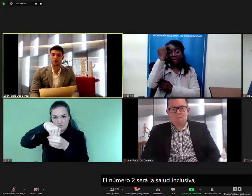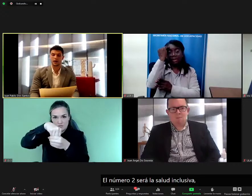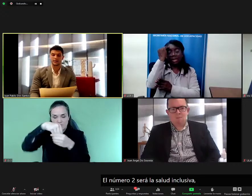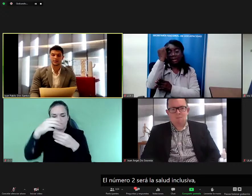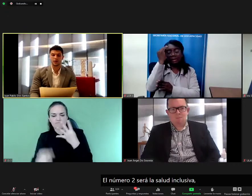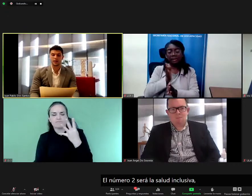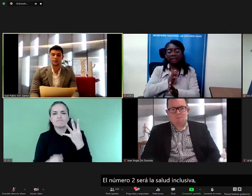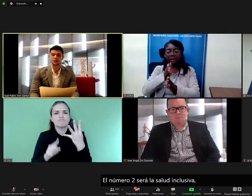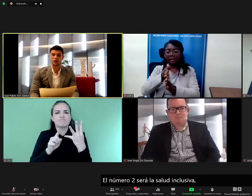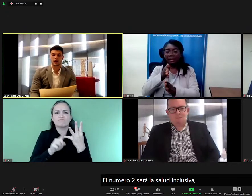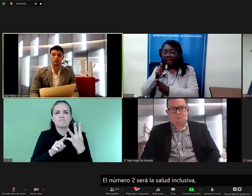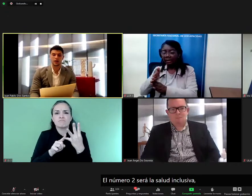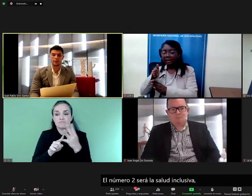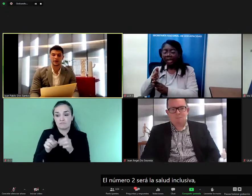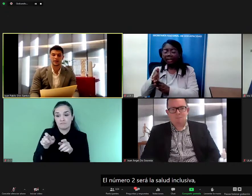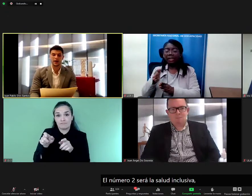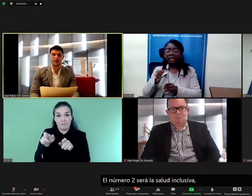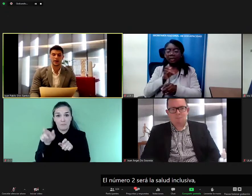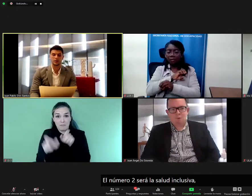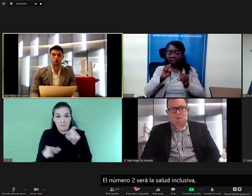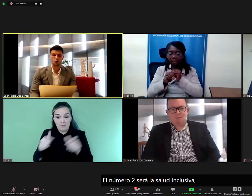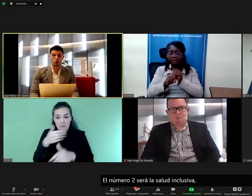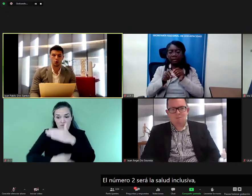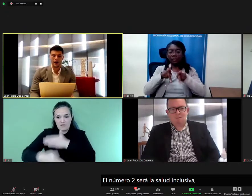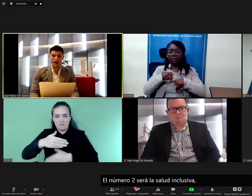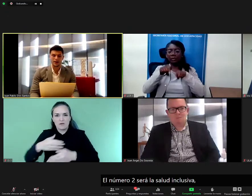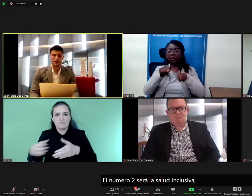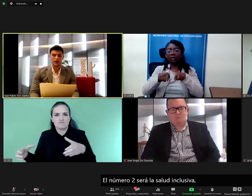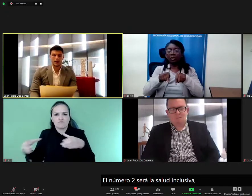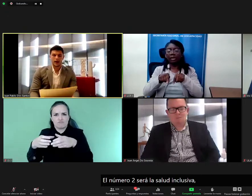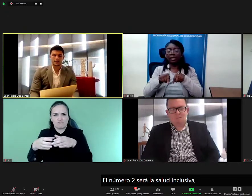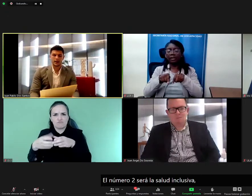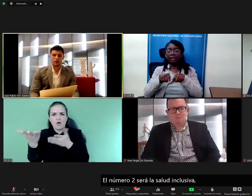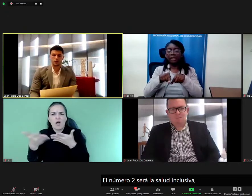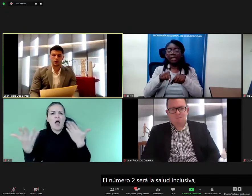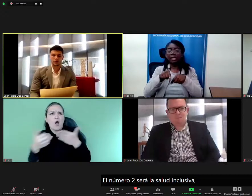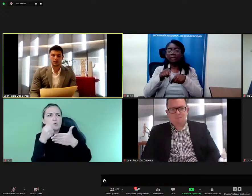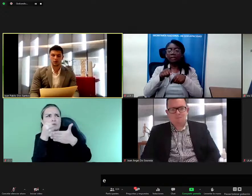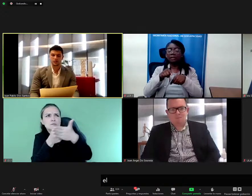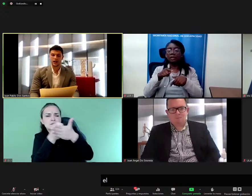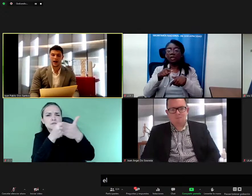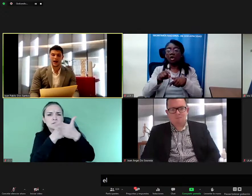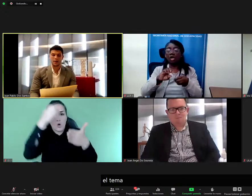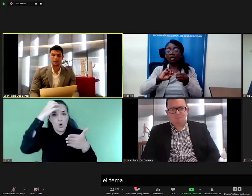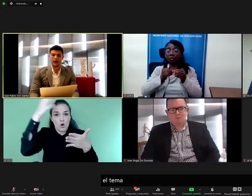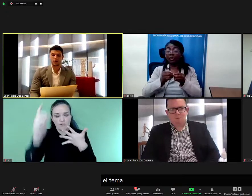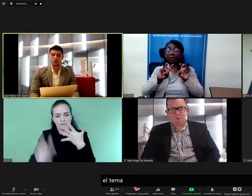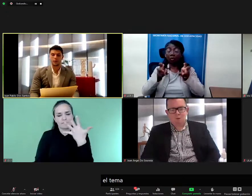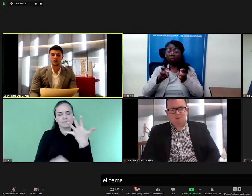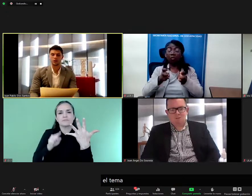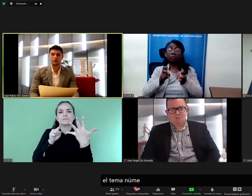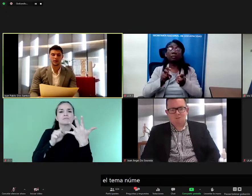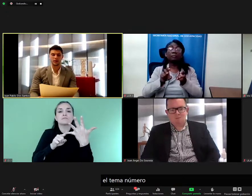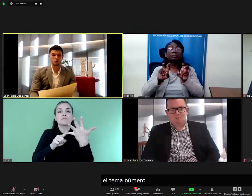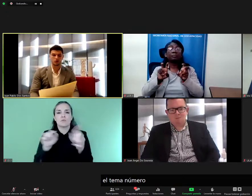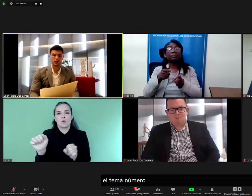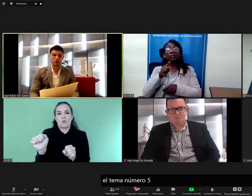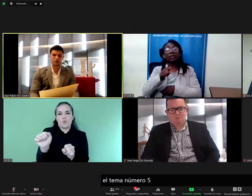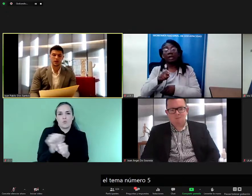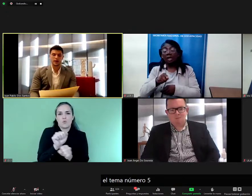the capacity of organizations of persons with disabilities in the global